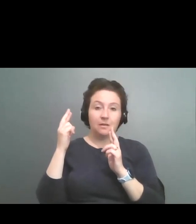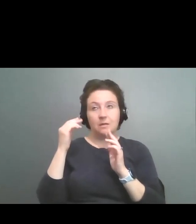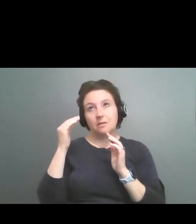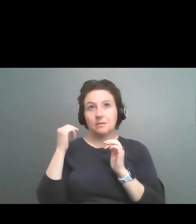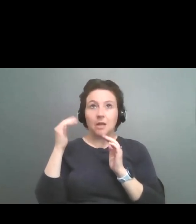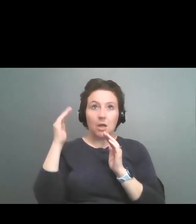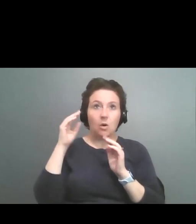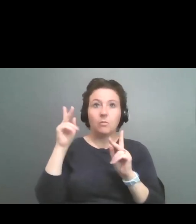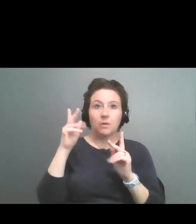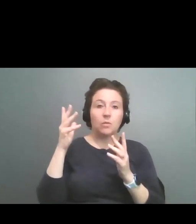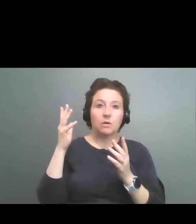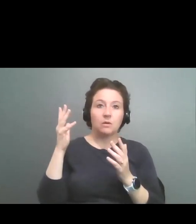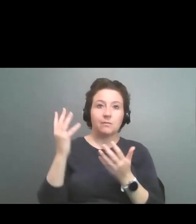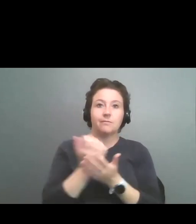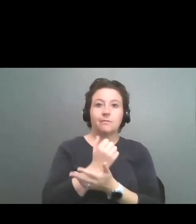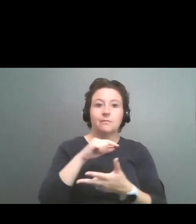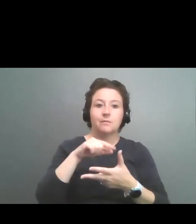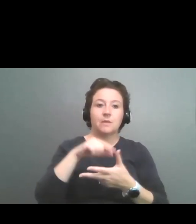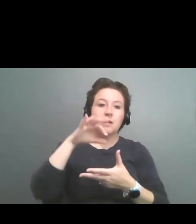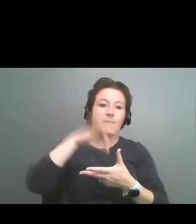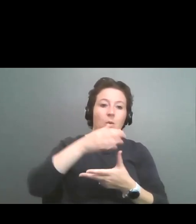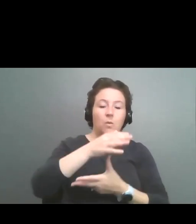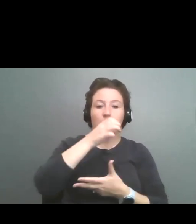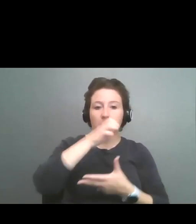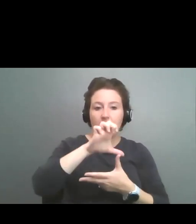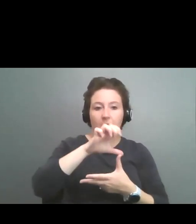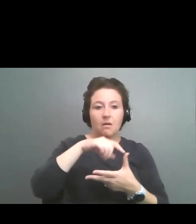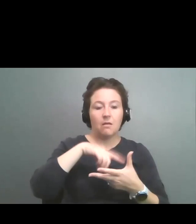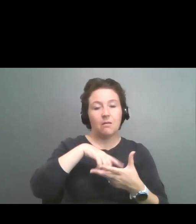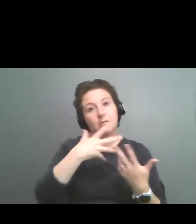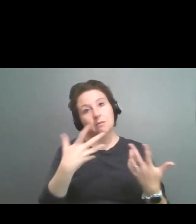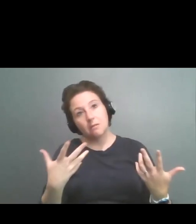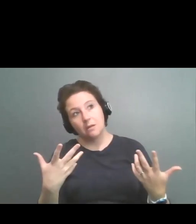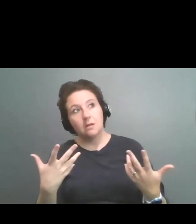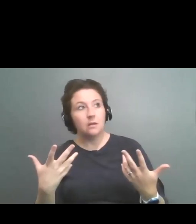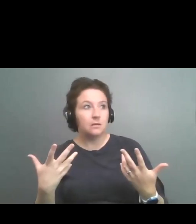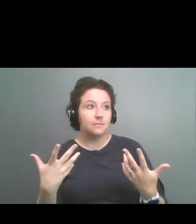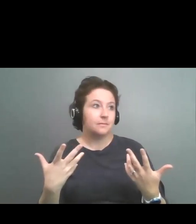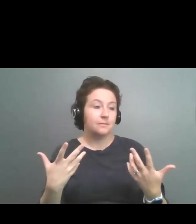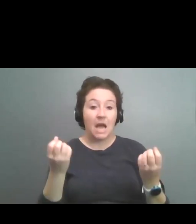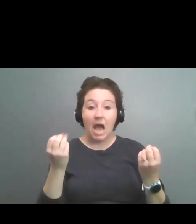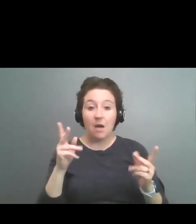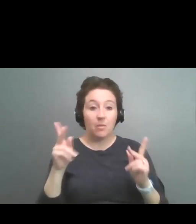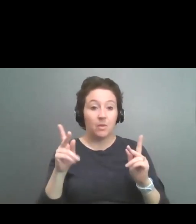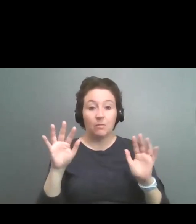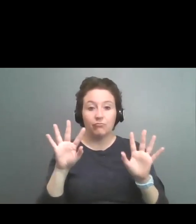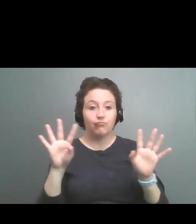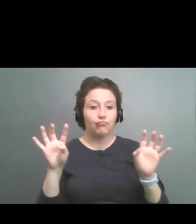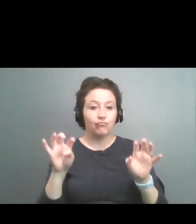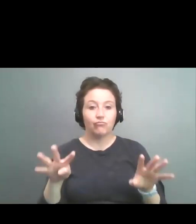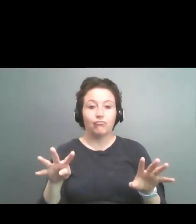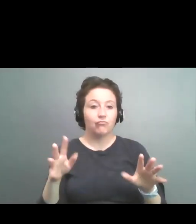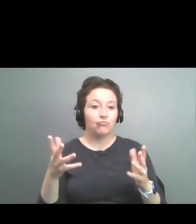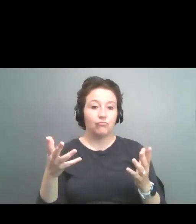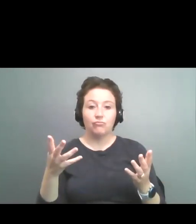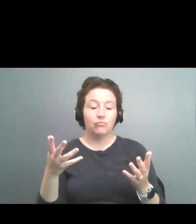that people take advantage of the vote by mail, but we don't know how many applications